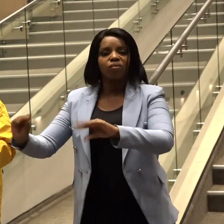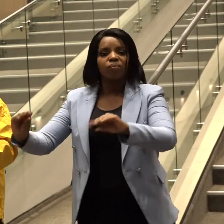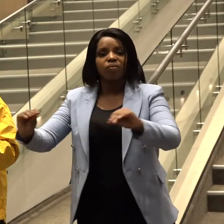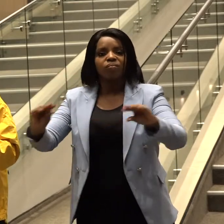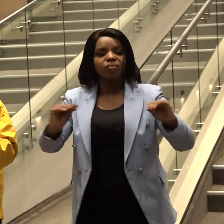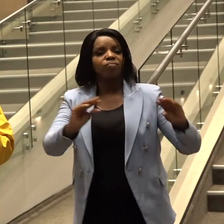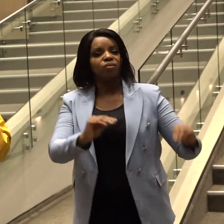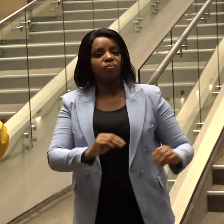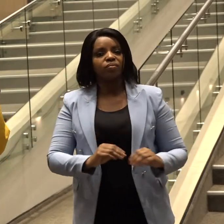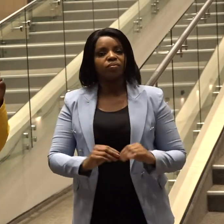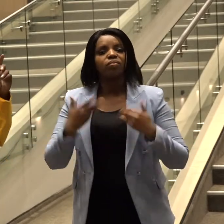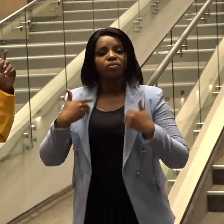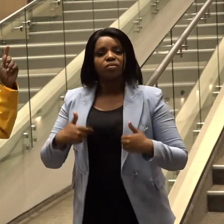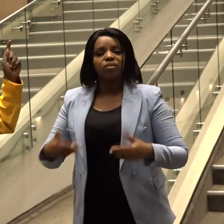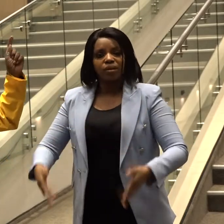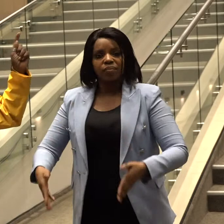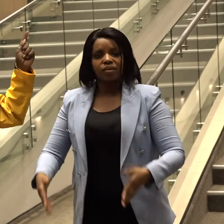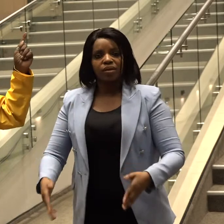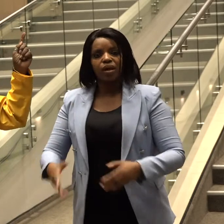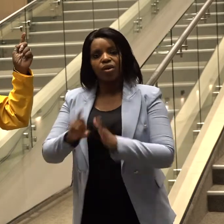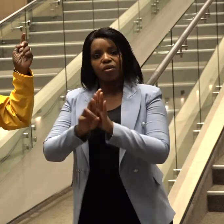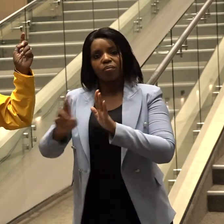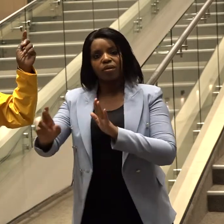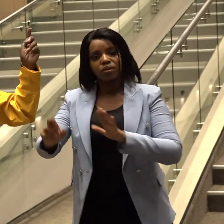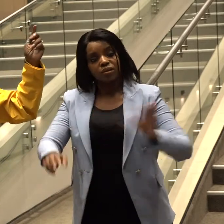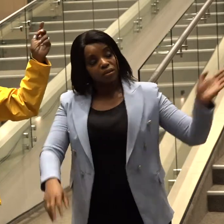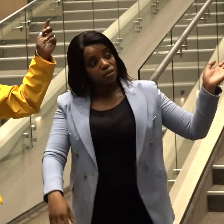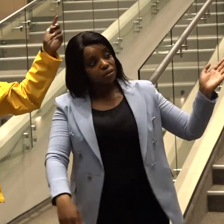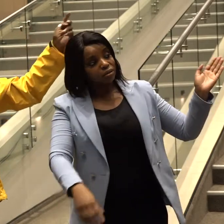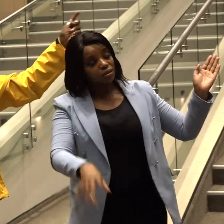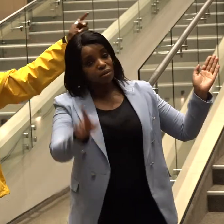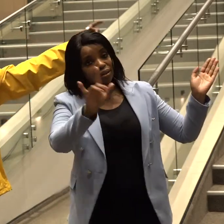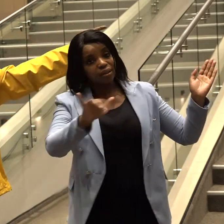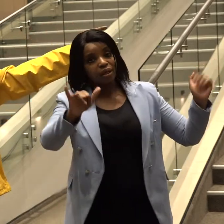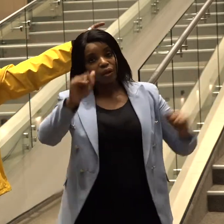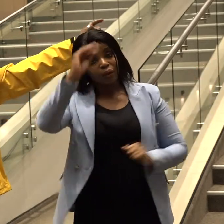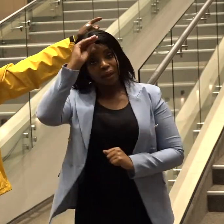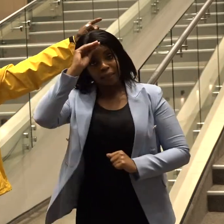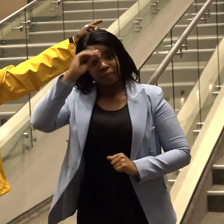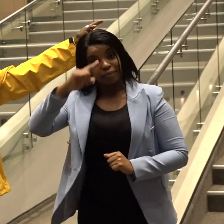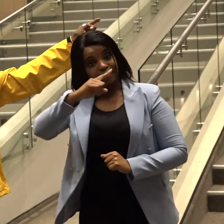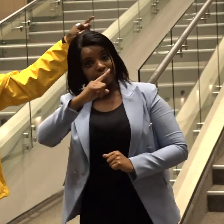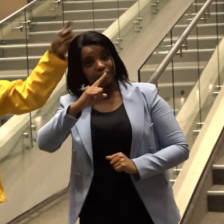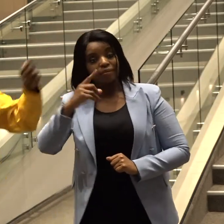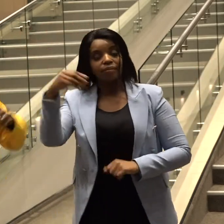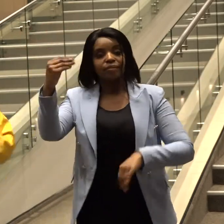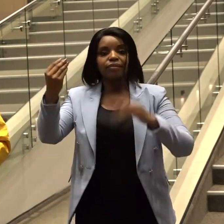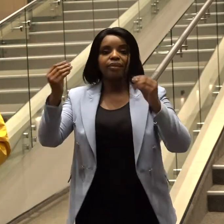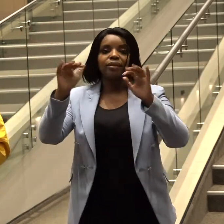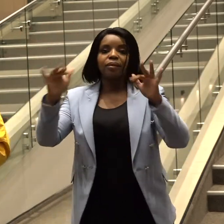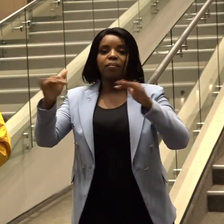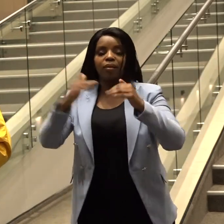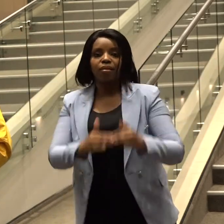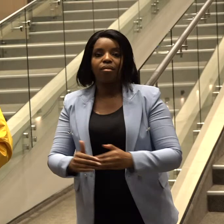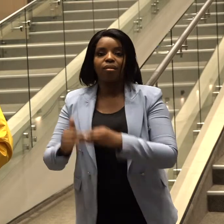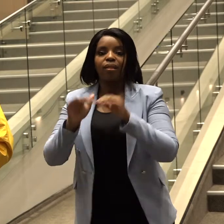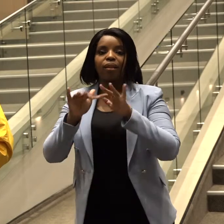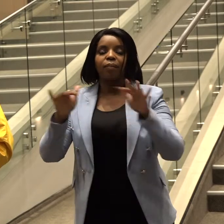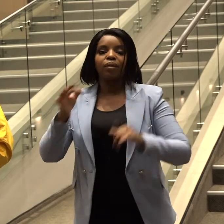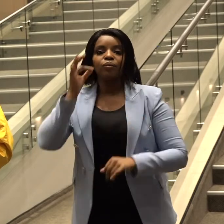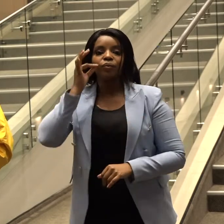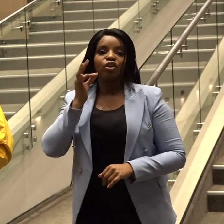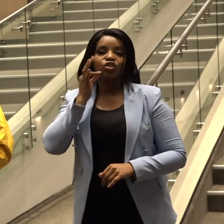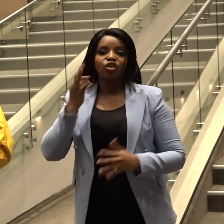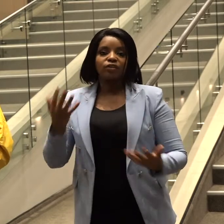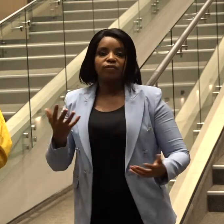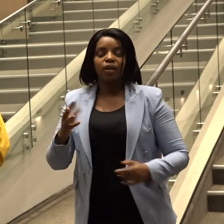I'm here representing Rose Mary Happy Times it's an elderly place that looks after the people in atlasville 168.